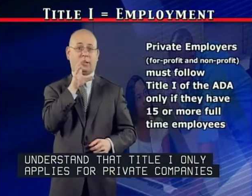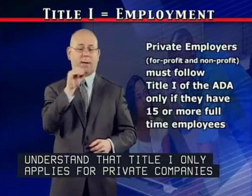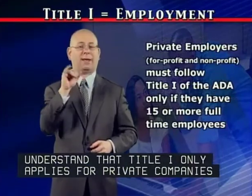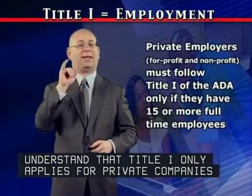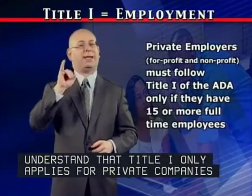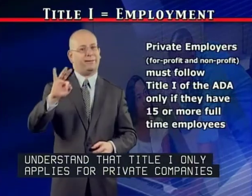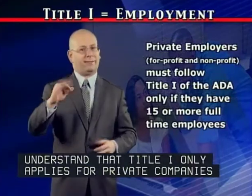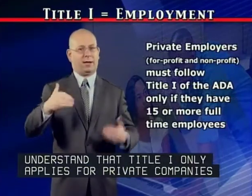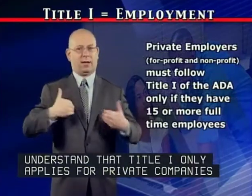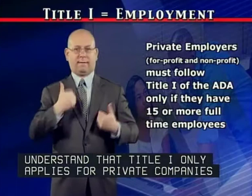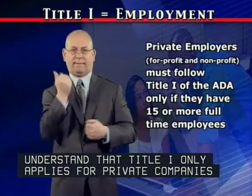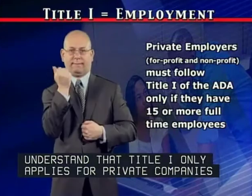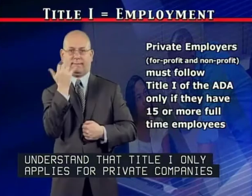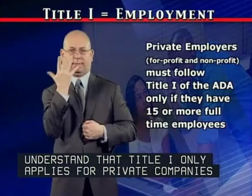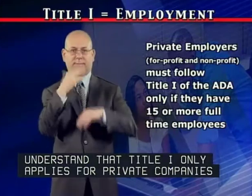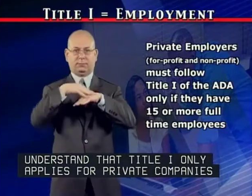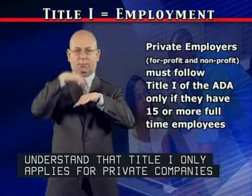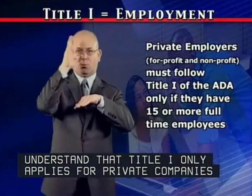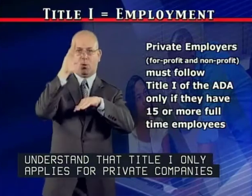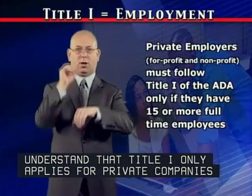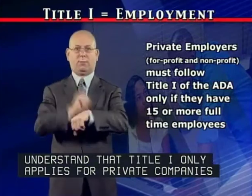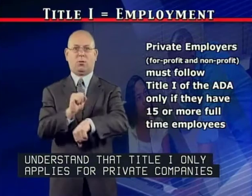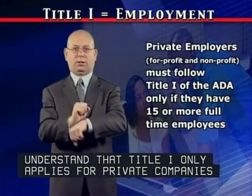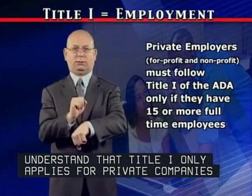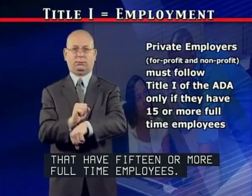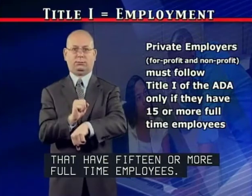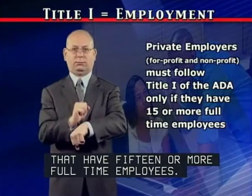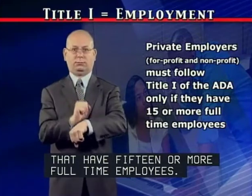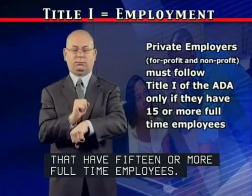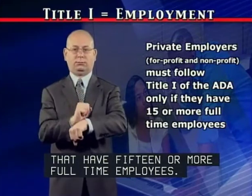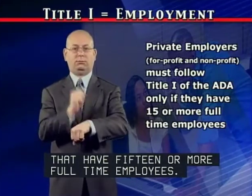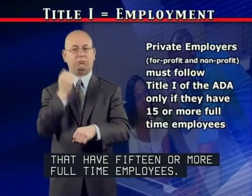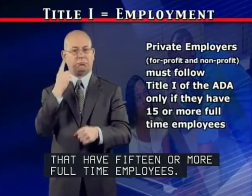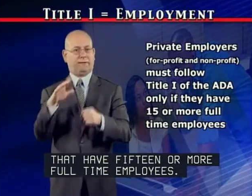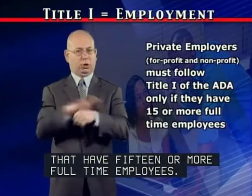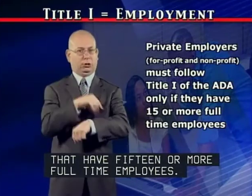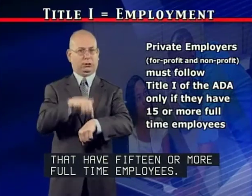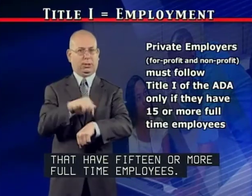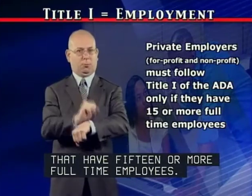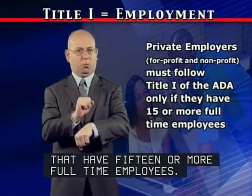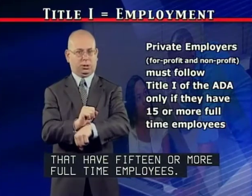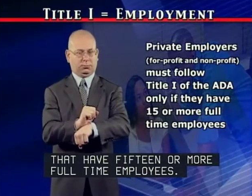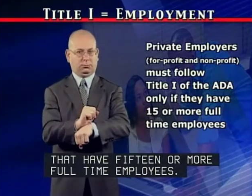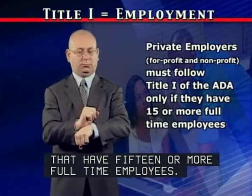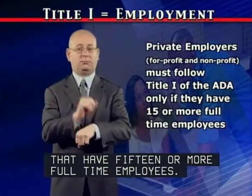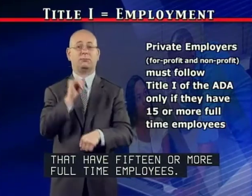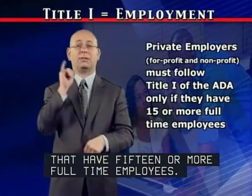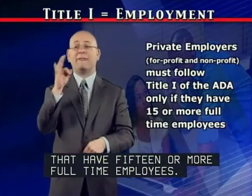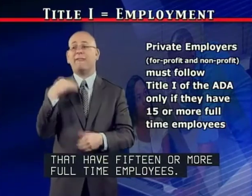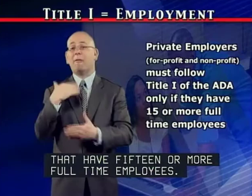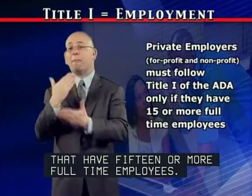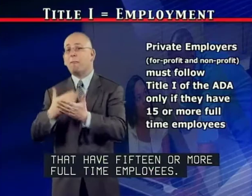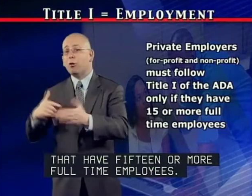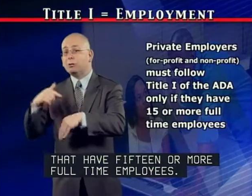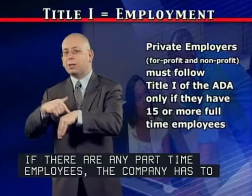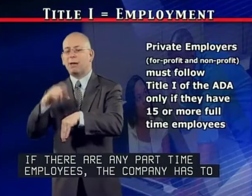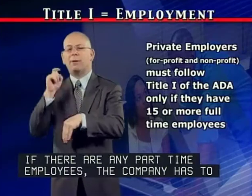Understand that Title I only applies for private companies that have 15 or more full-time employees. If there are